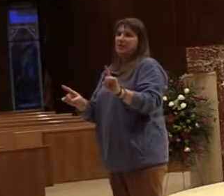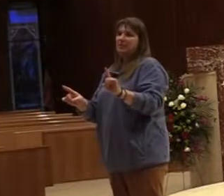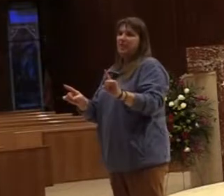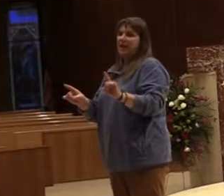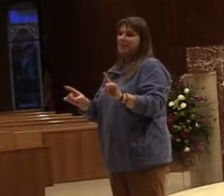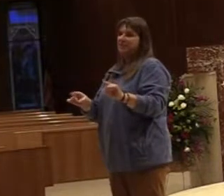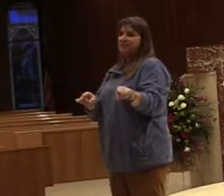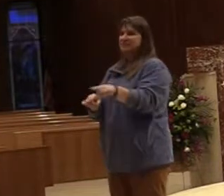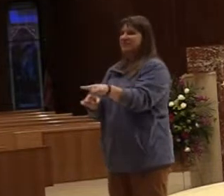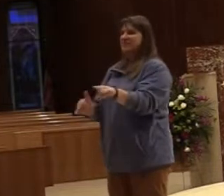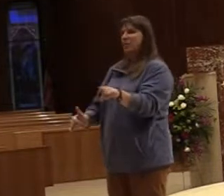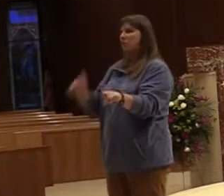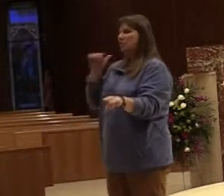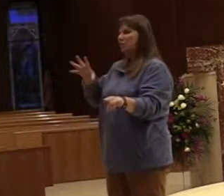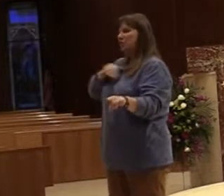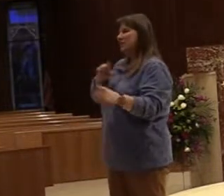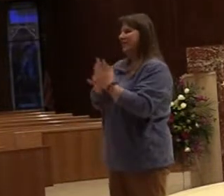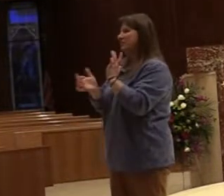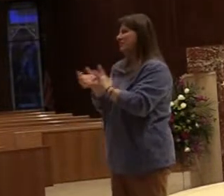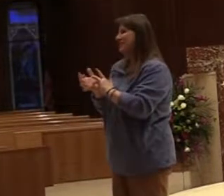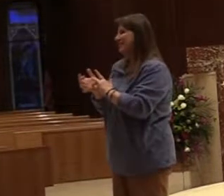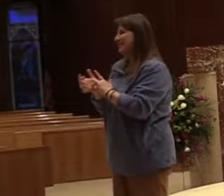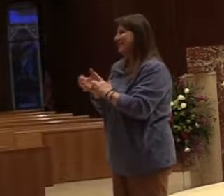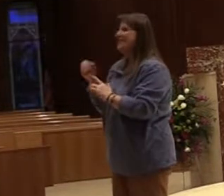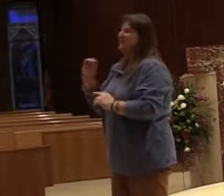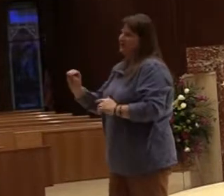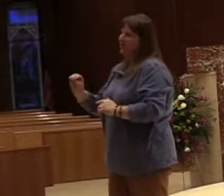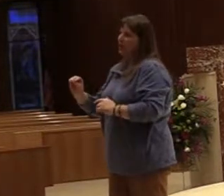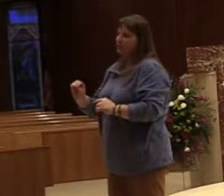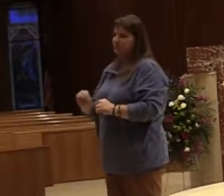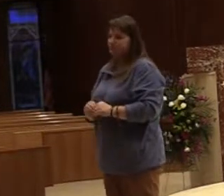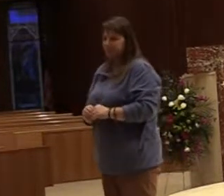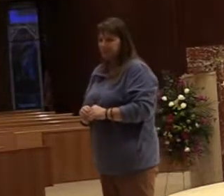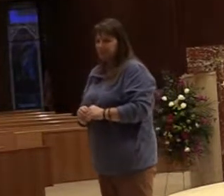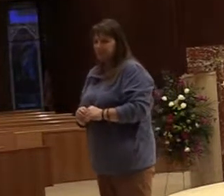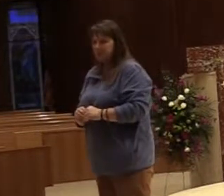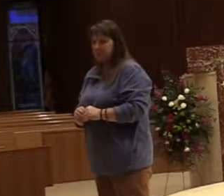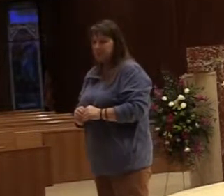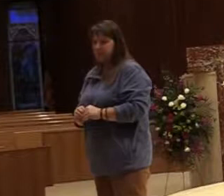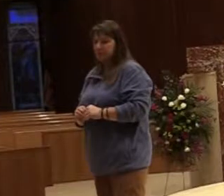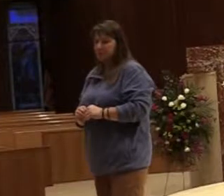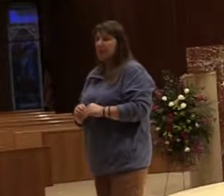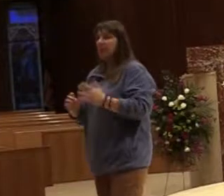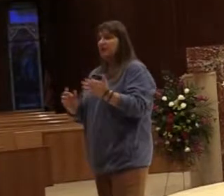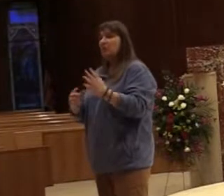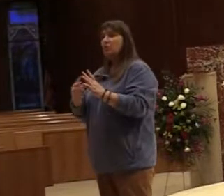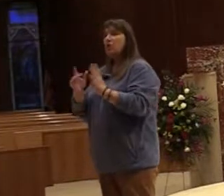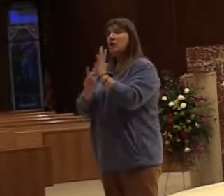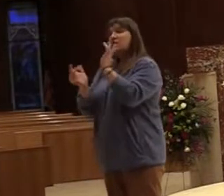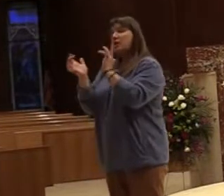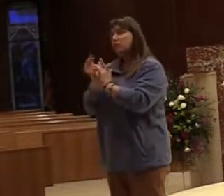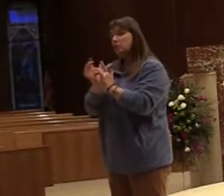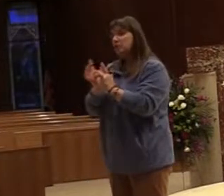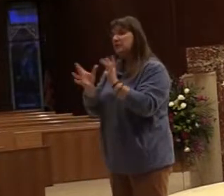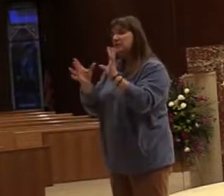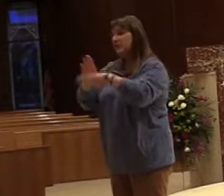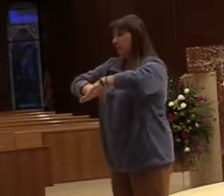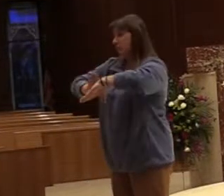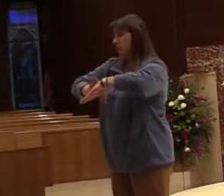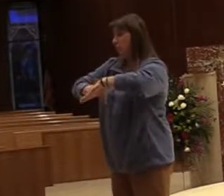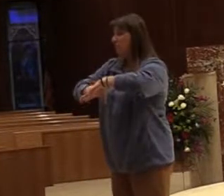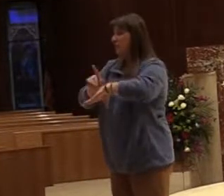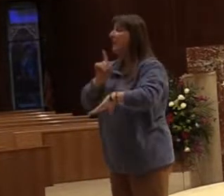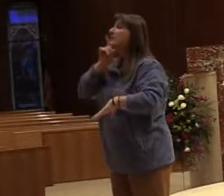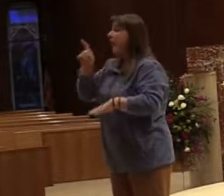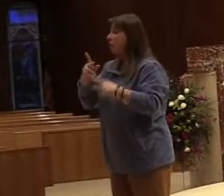own death, or we can say that Jesus is talking about a spiritual siege that not accepting Christ causes in our own lives.